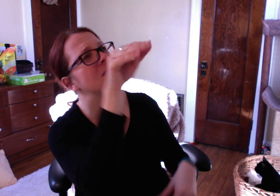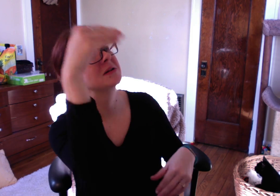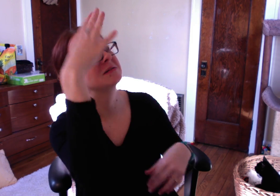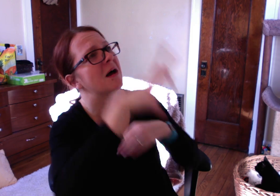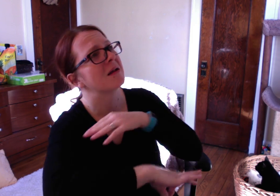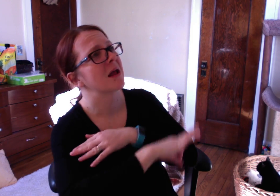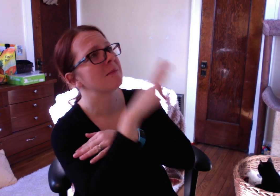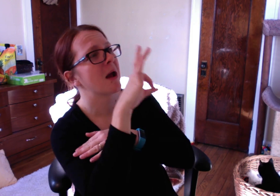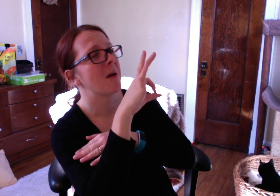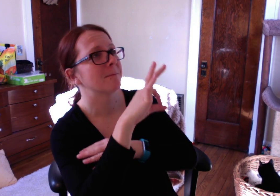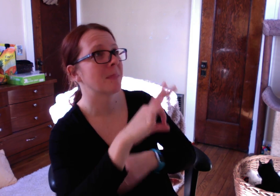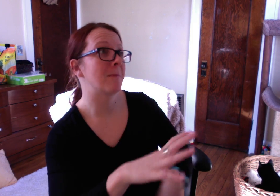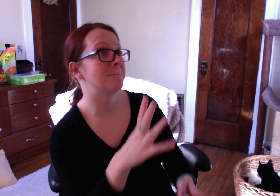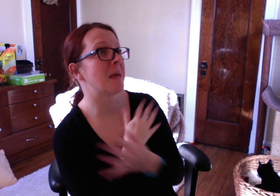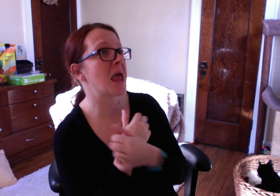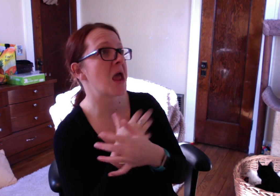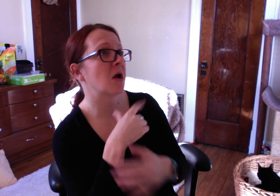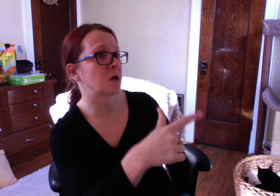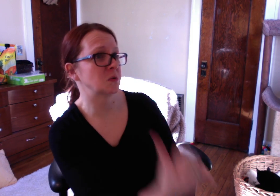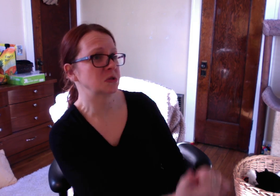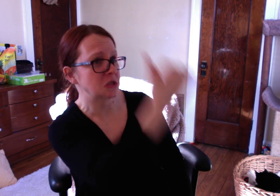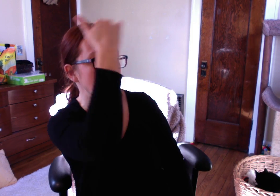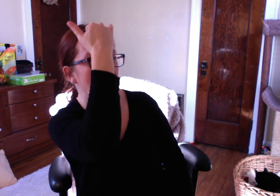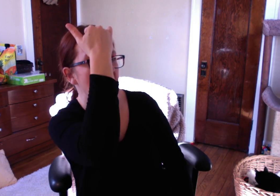is stupid, the sun.